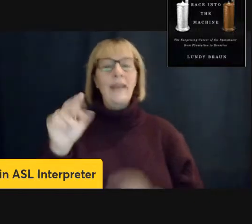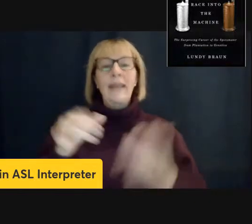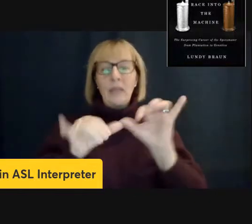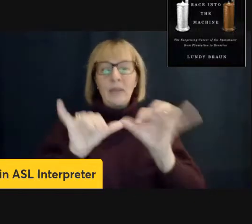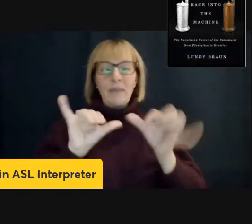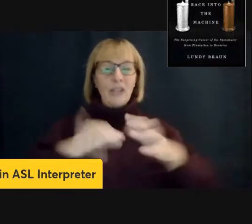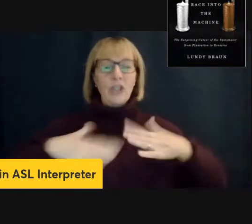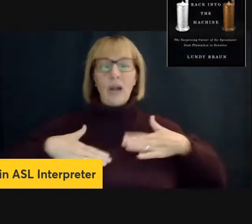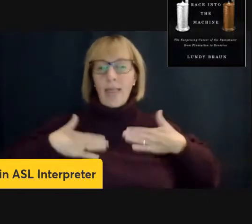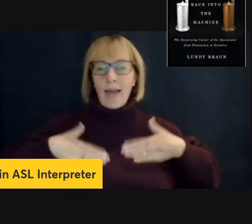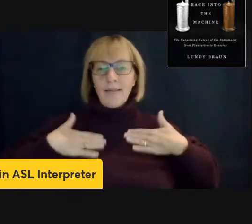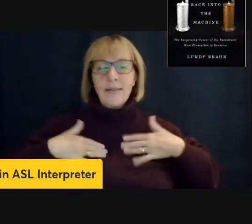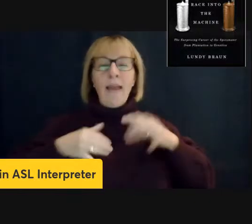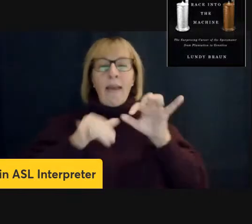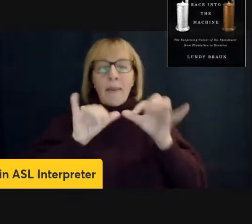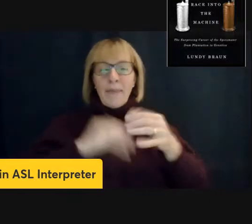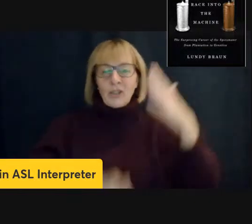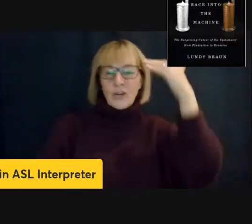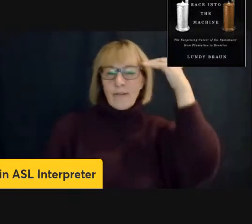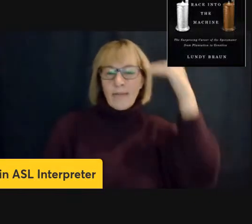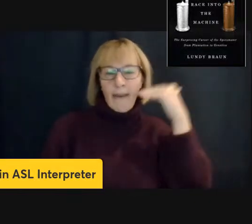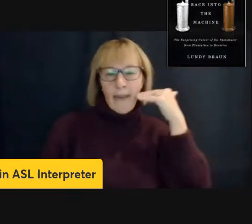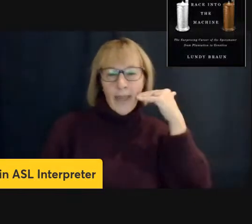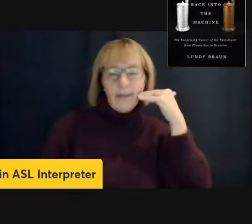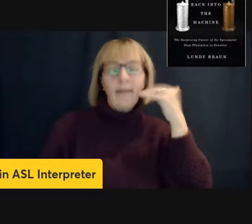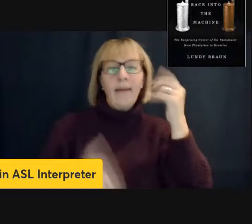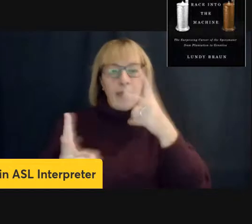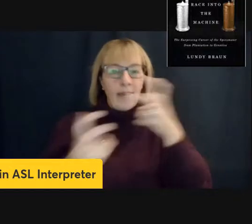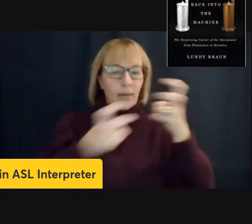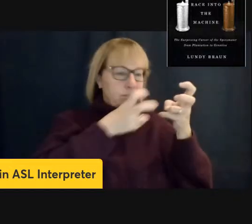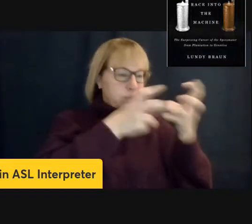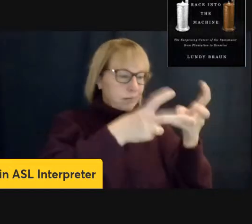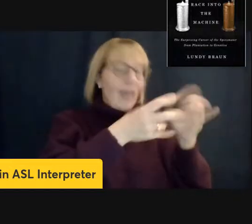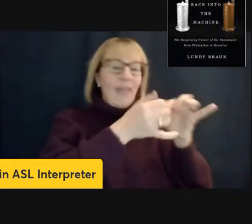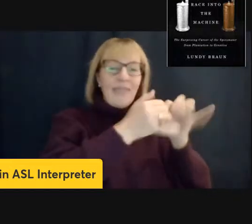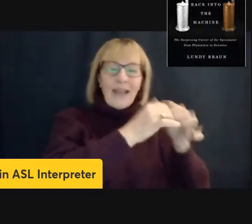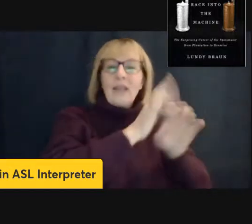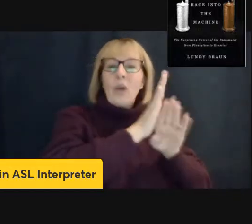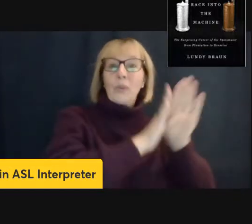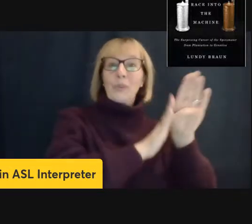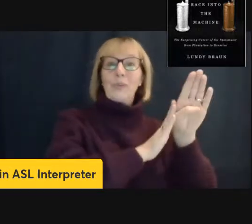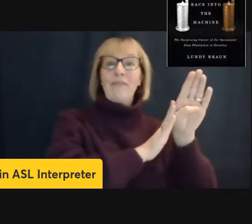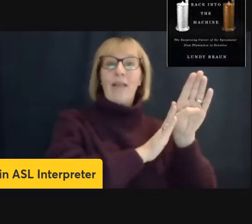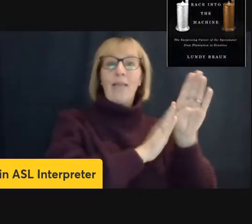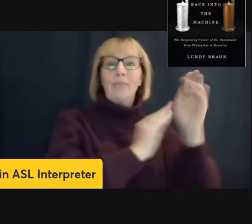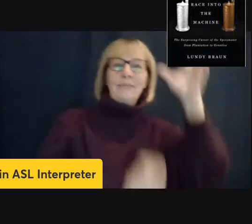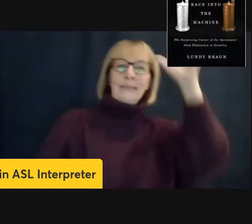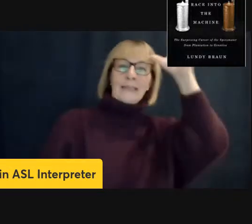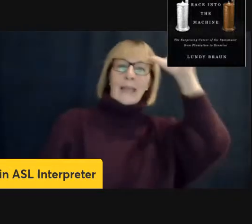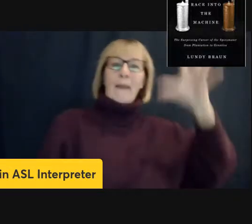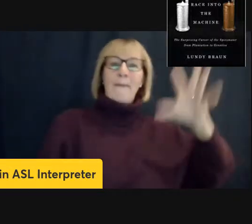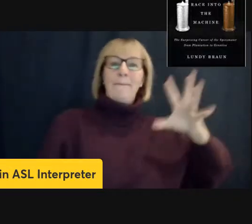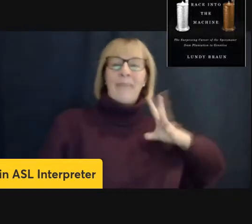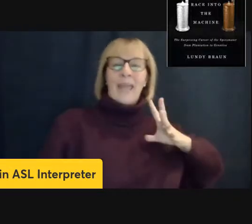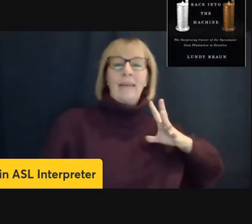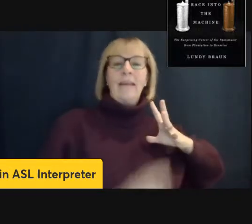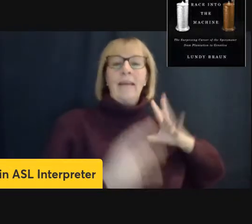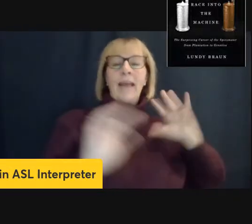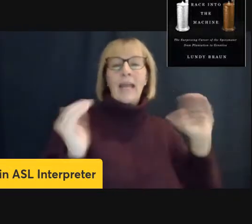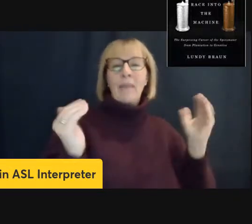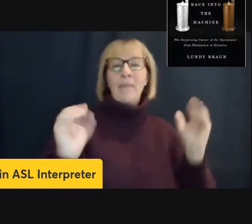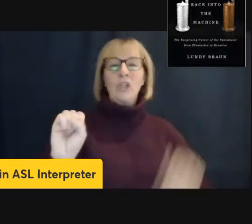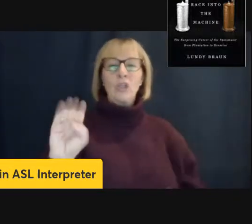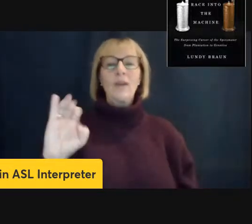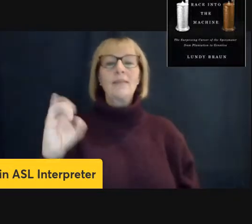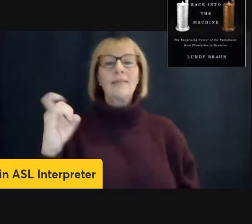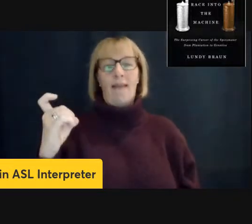racial difference in his iconic Descent of Man and Selection in relation to sex that